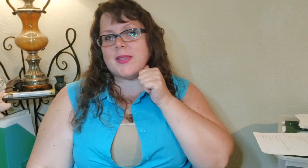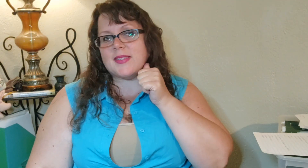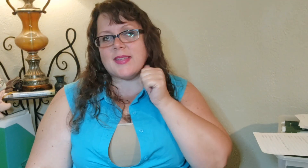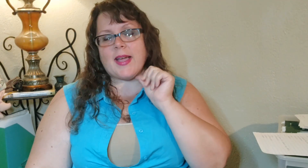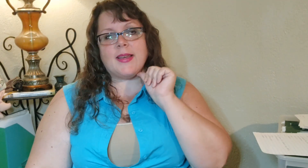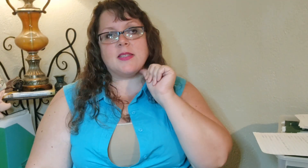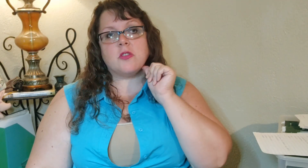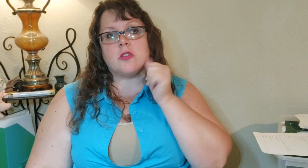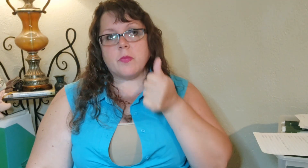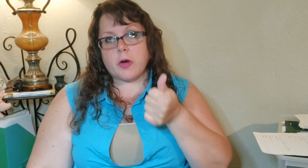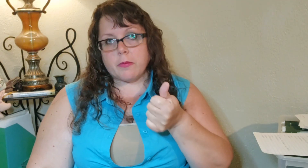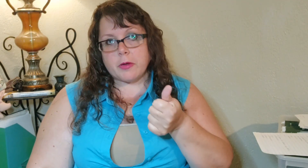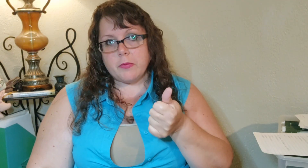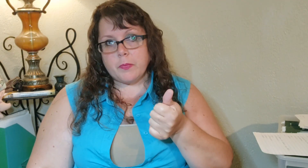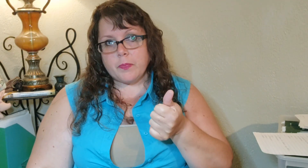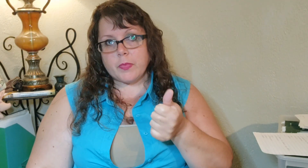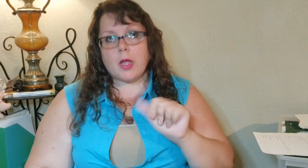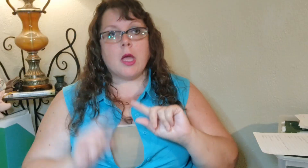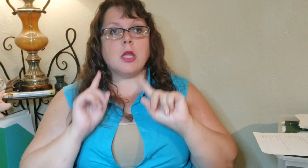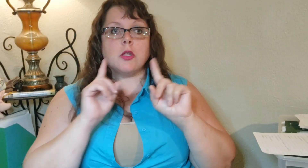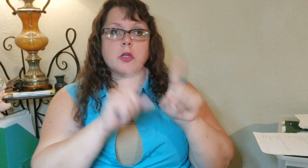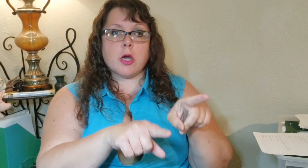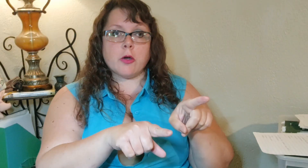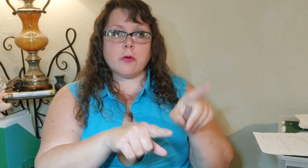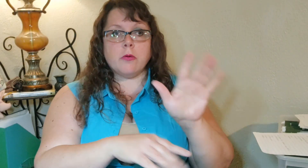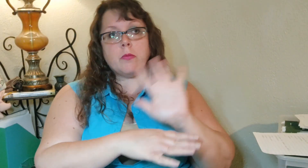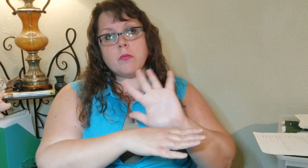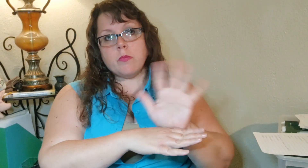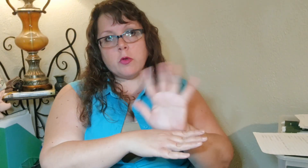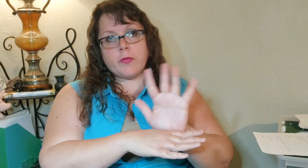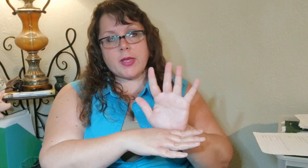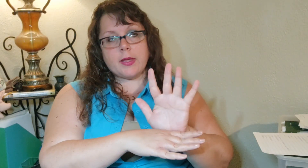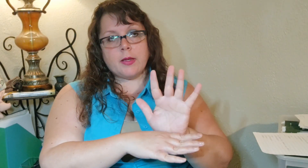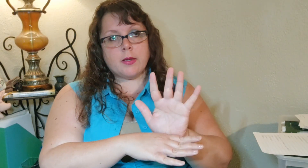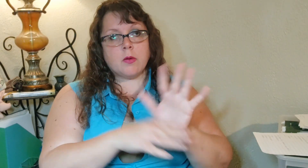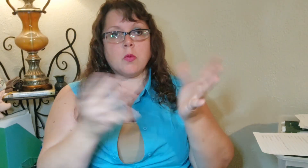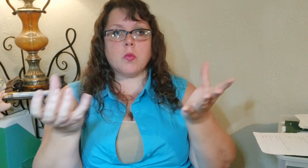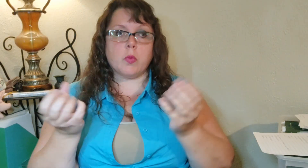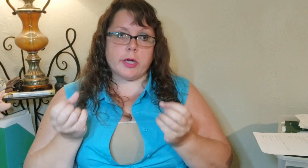but the side is tomorrow. Go, movie, want.